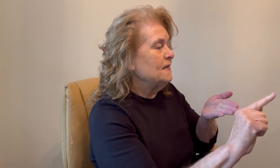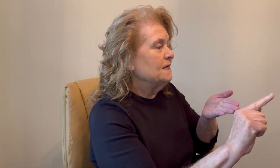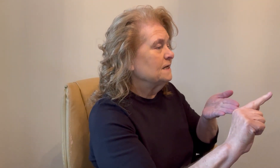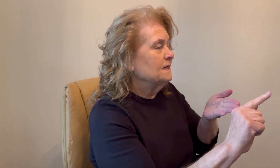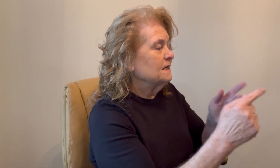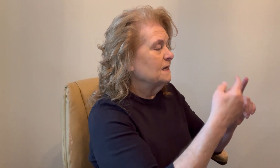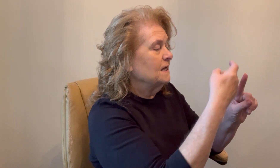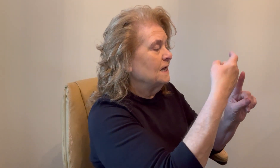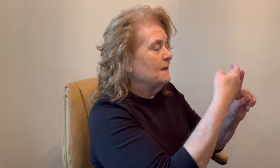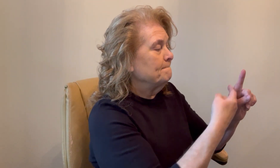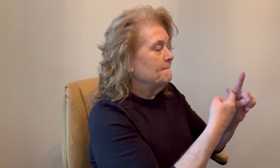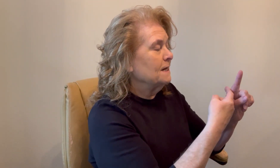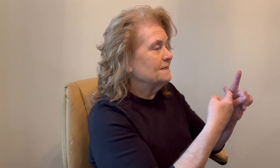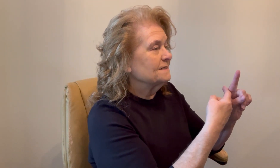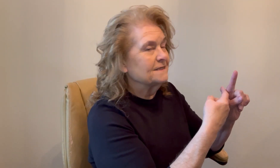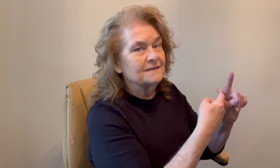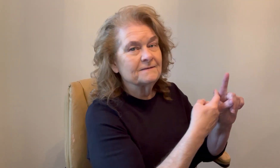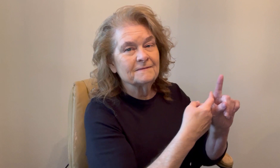Week, months.